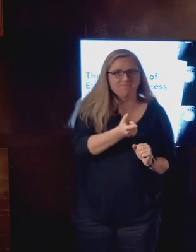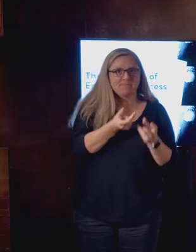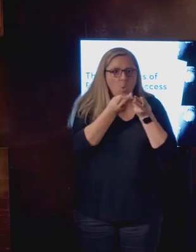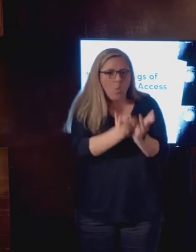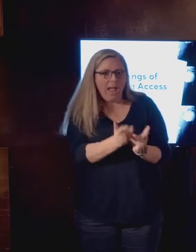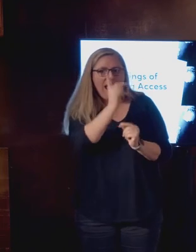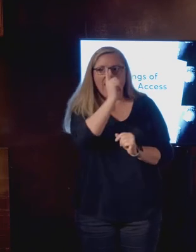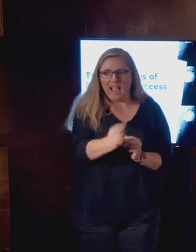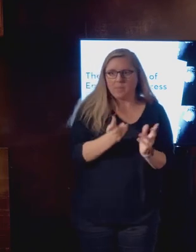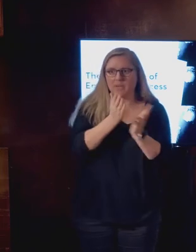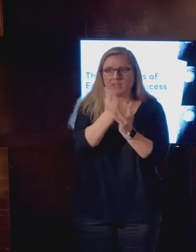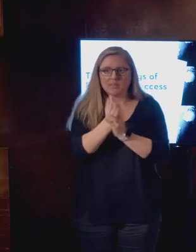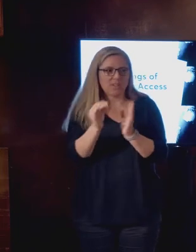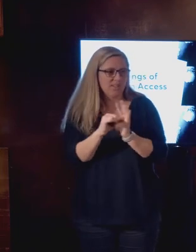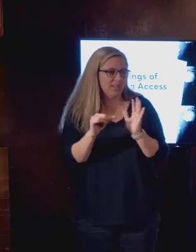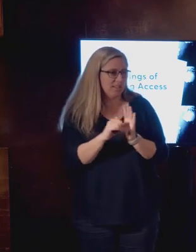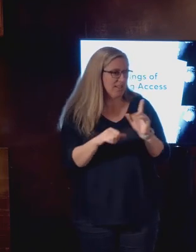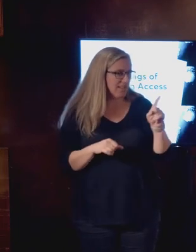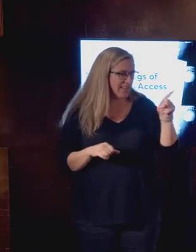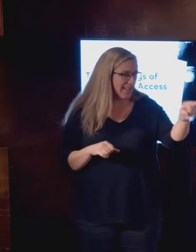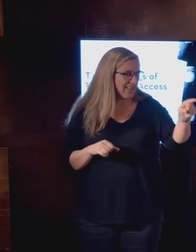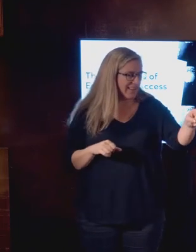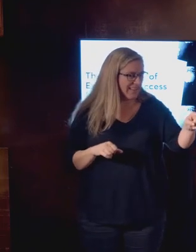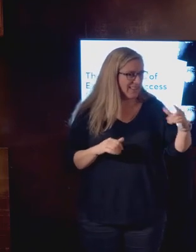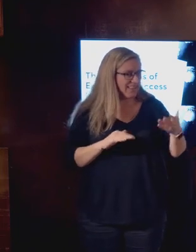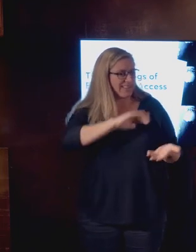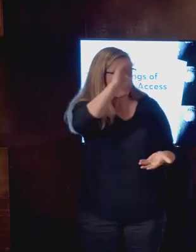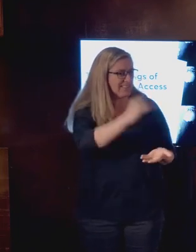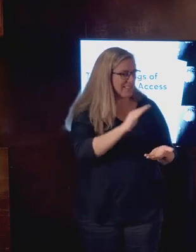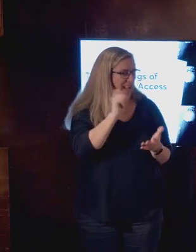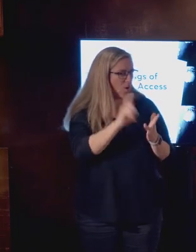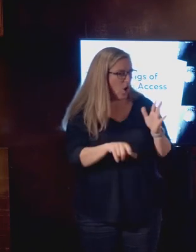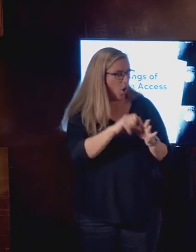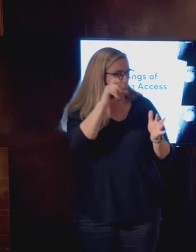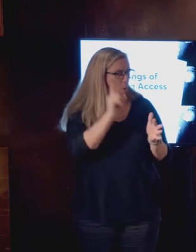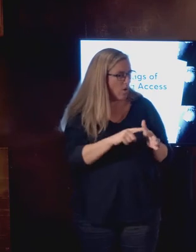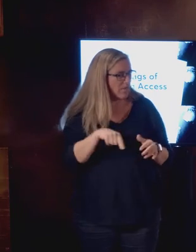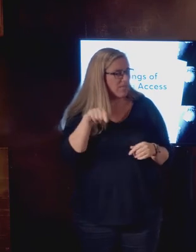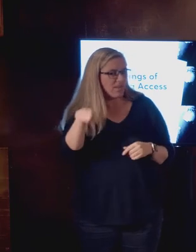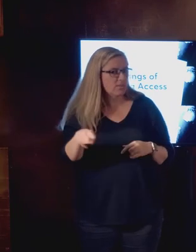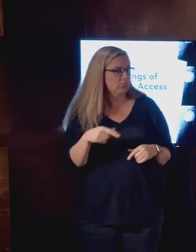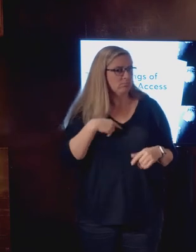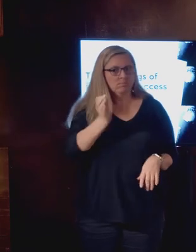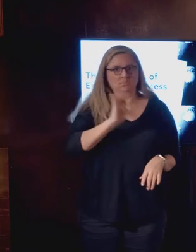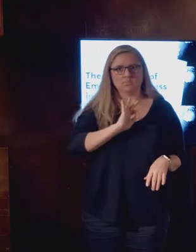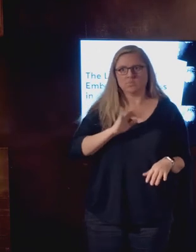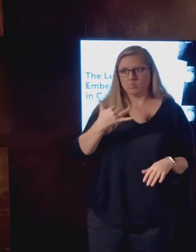make it accessible financially. Yeah. Was that like a discount code or something you had for that Wednesday show? We just made the price. We made